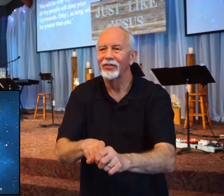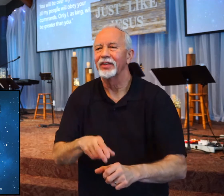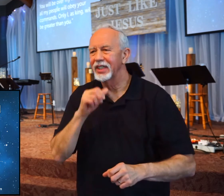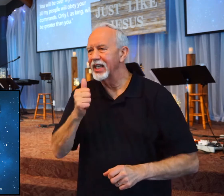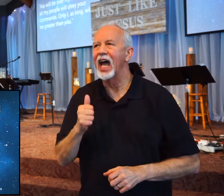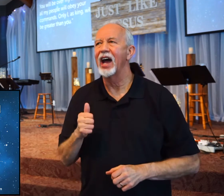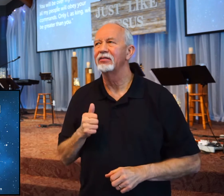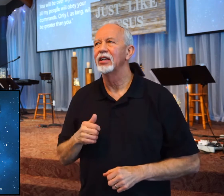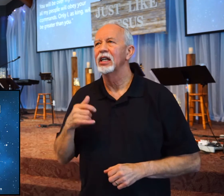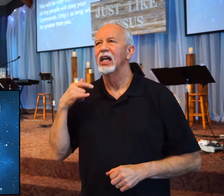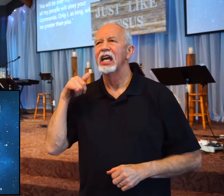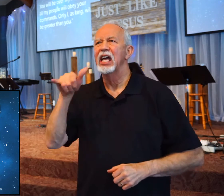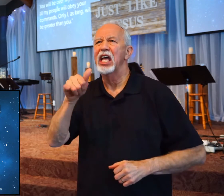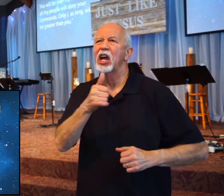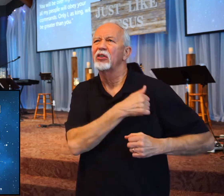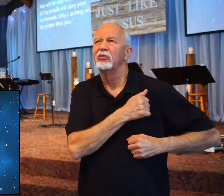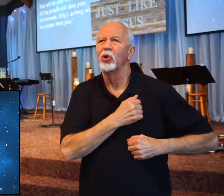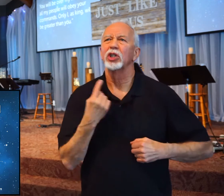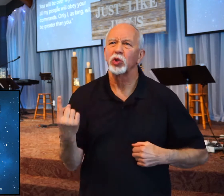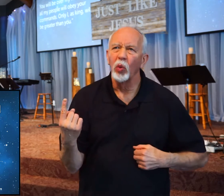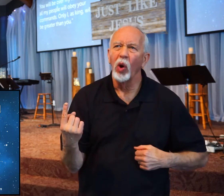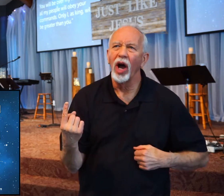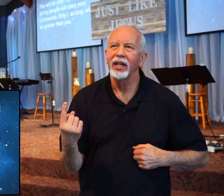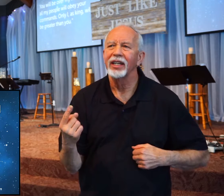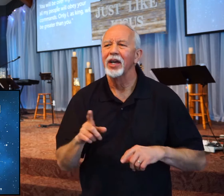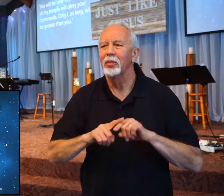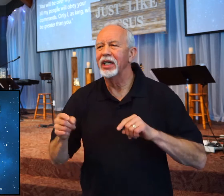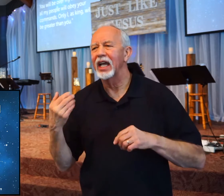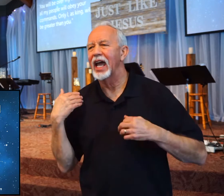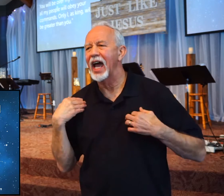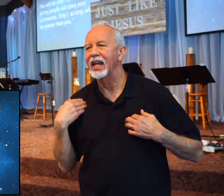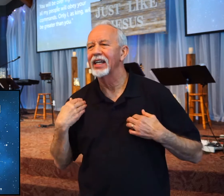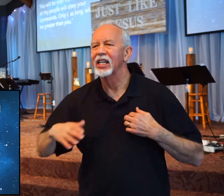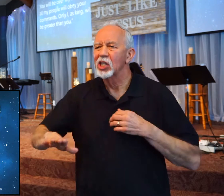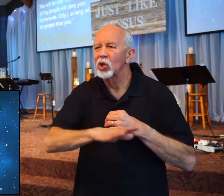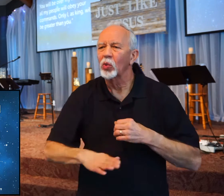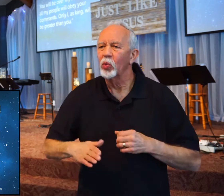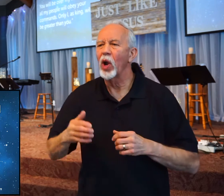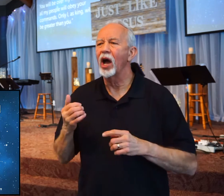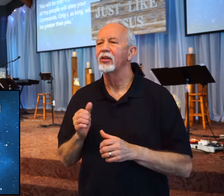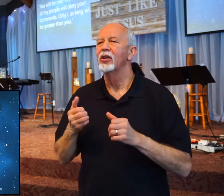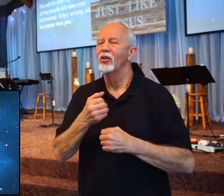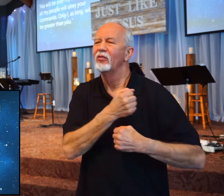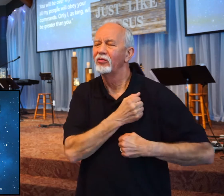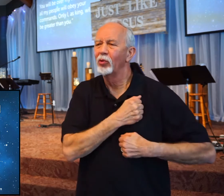Force One or Air Force Two. He had something different. He had Ground Force Two.